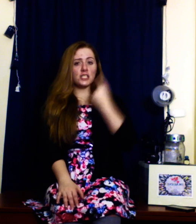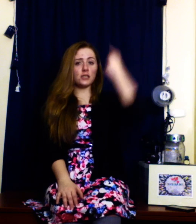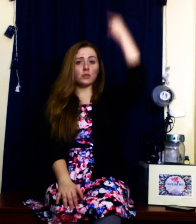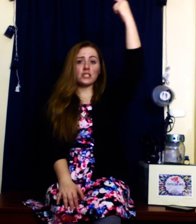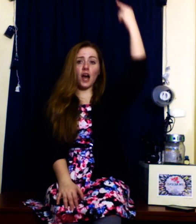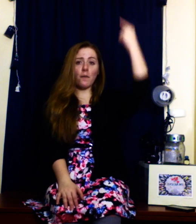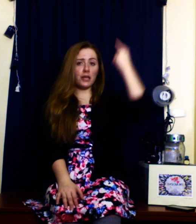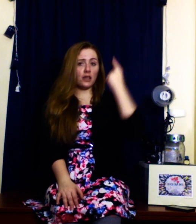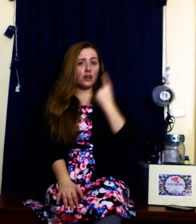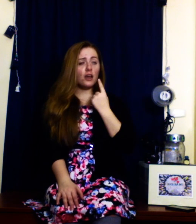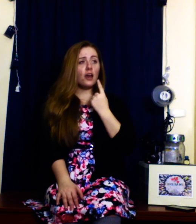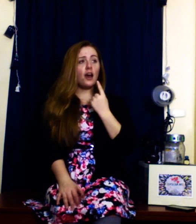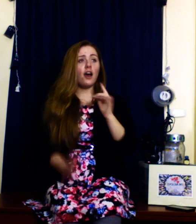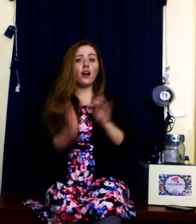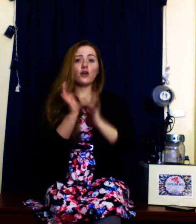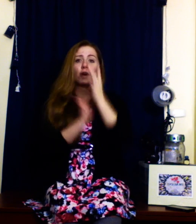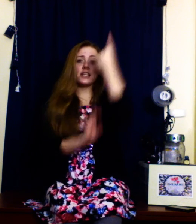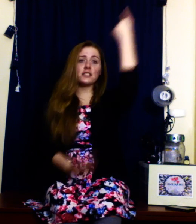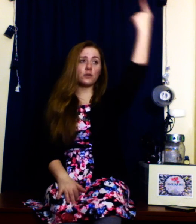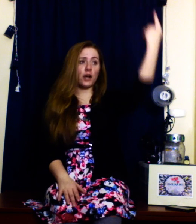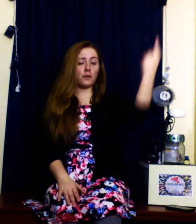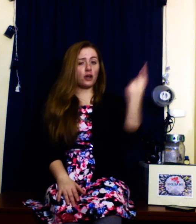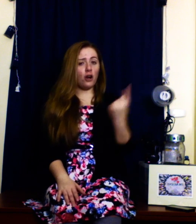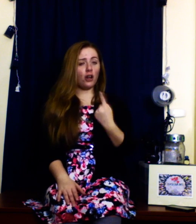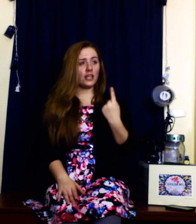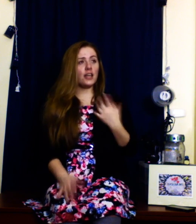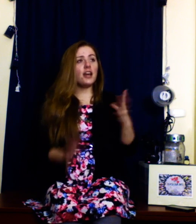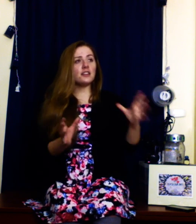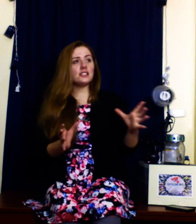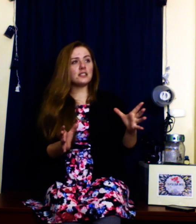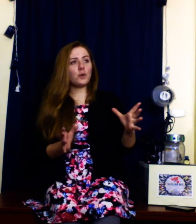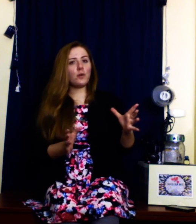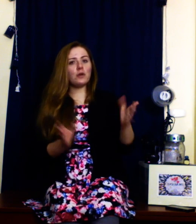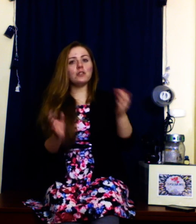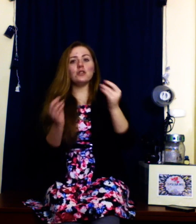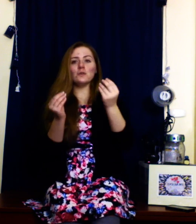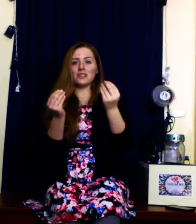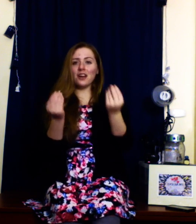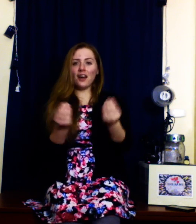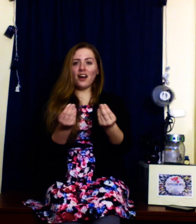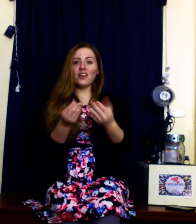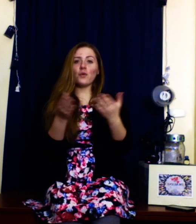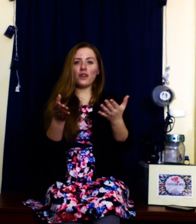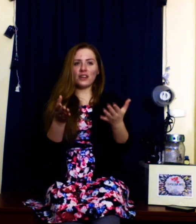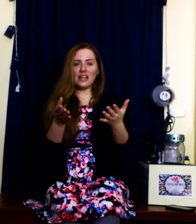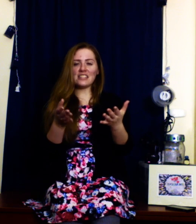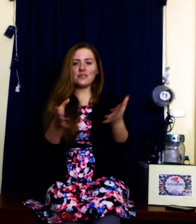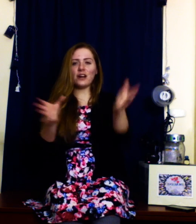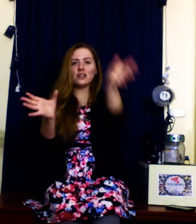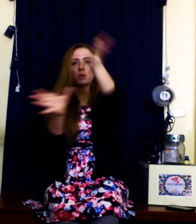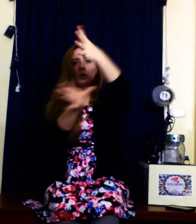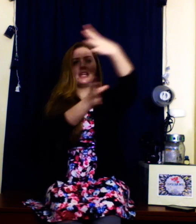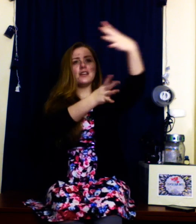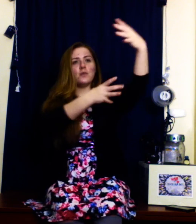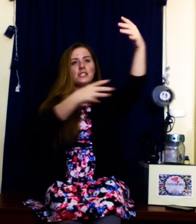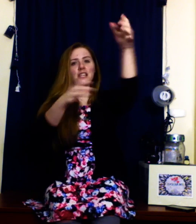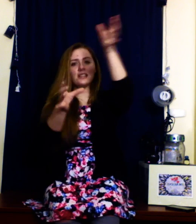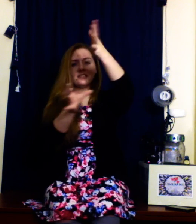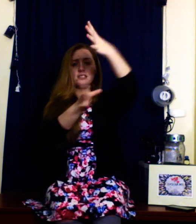was coming, Christ will come a-calling. This is where we would use another one of the classifiers, where we say this is